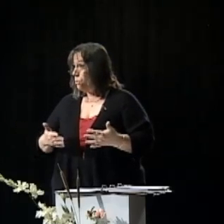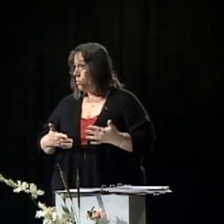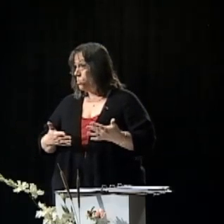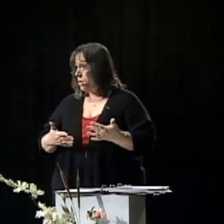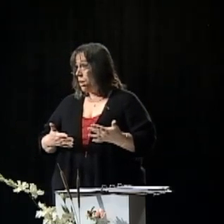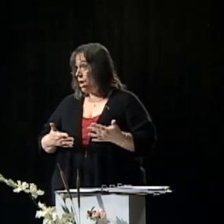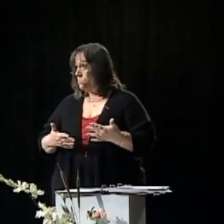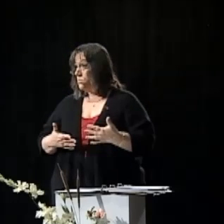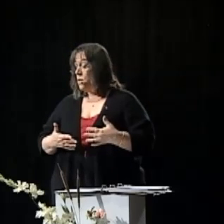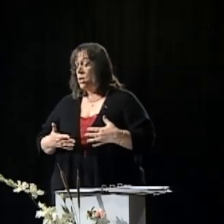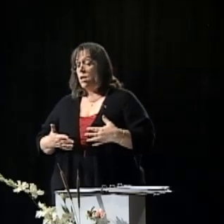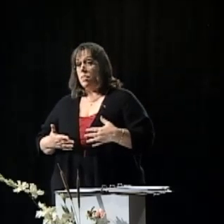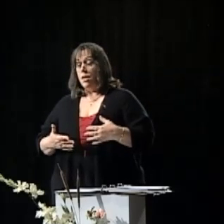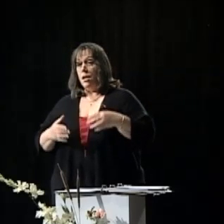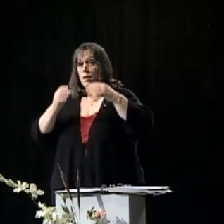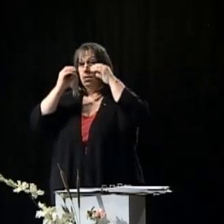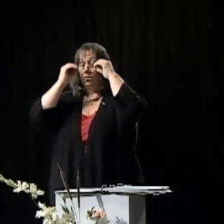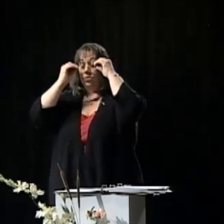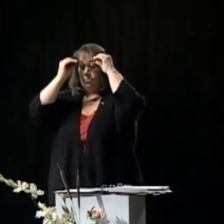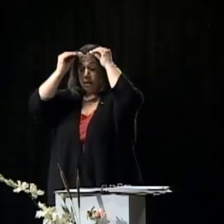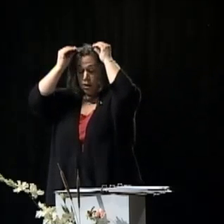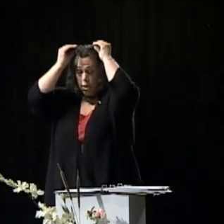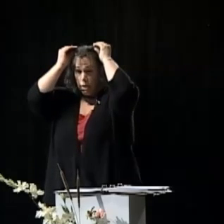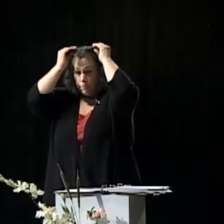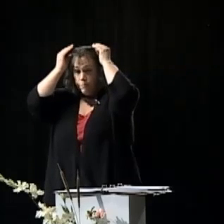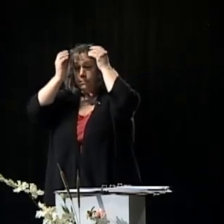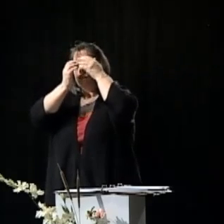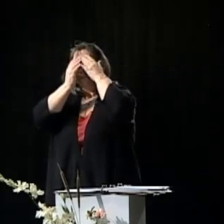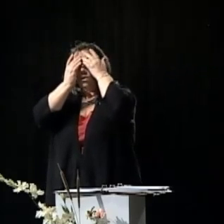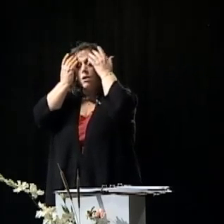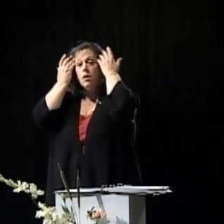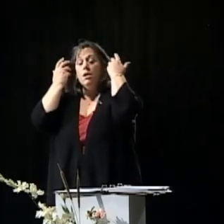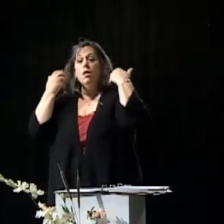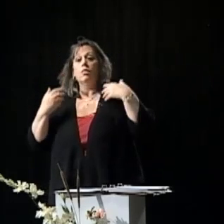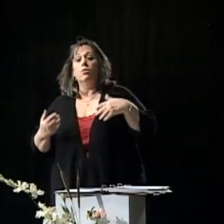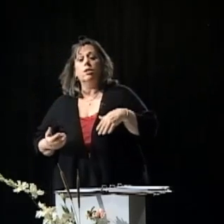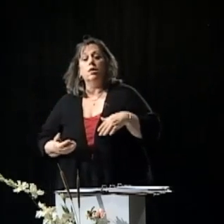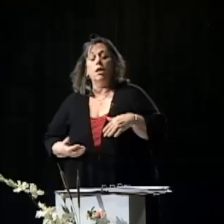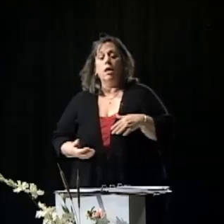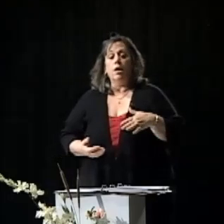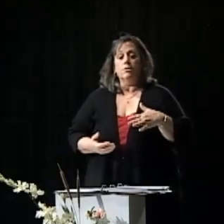probably them, that you're really looking at